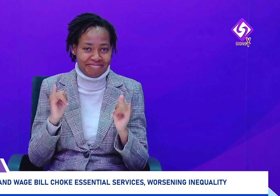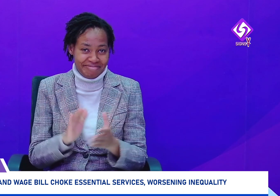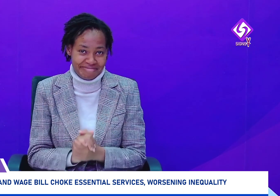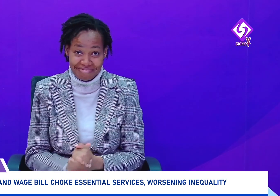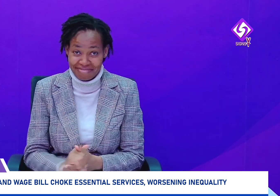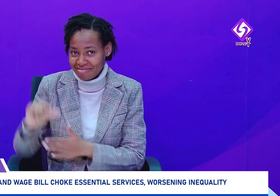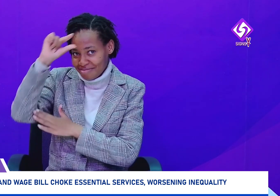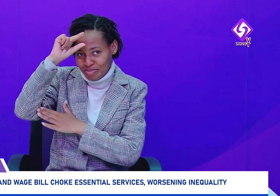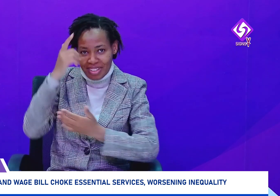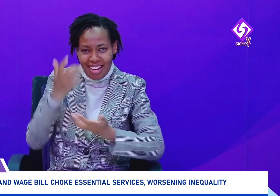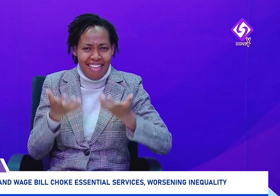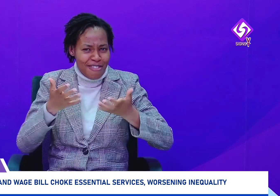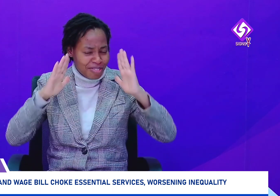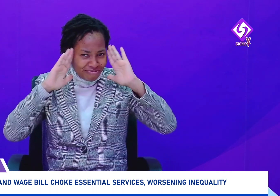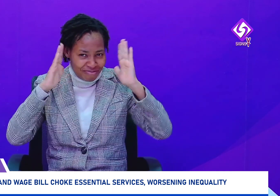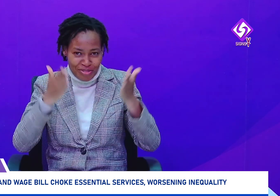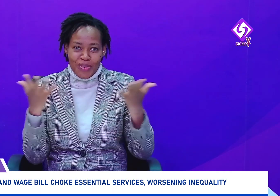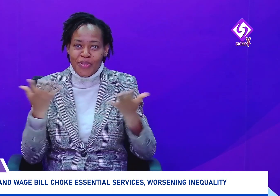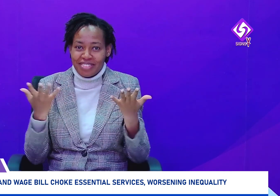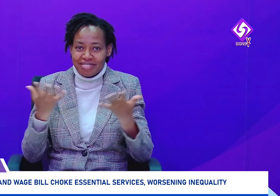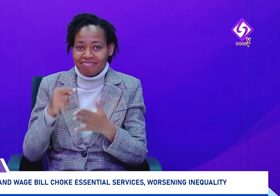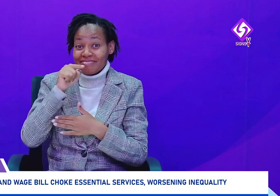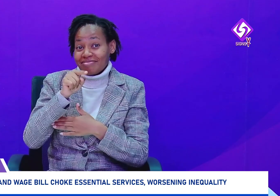On to our final news. The government's